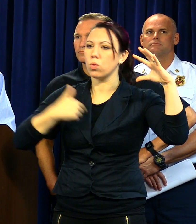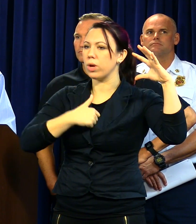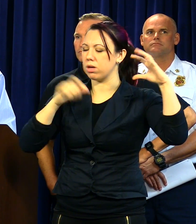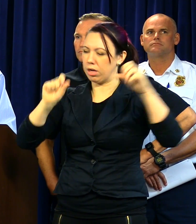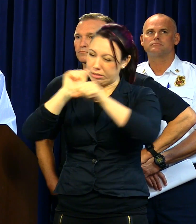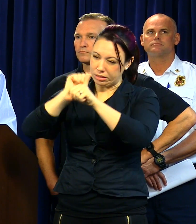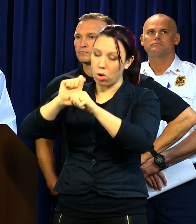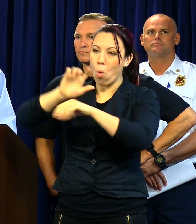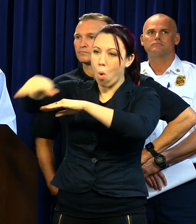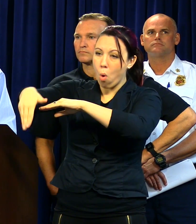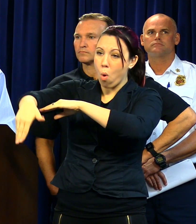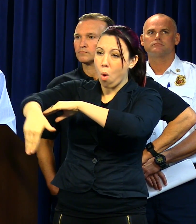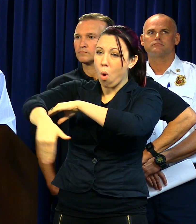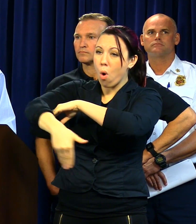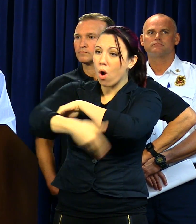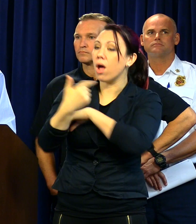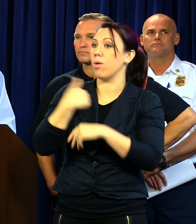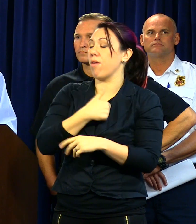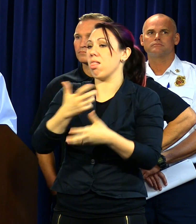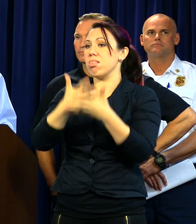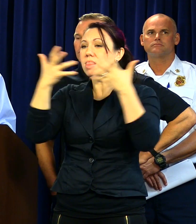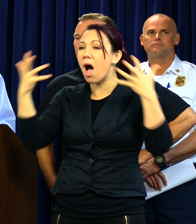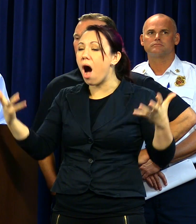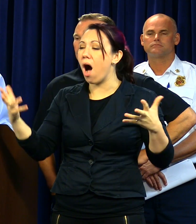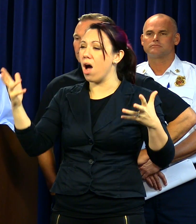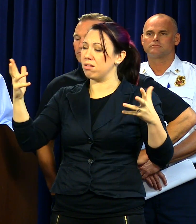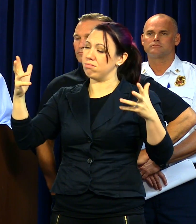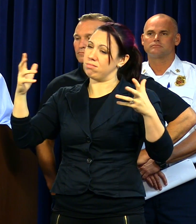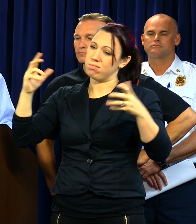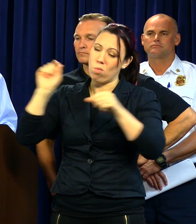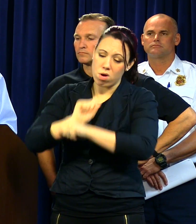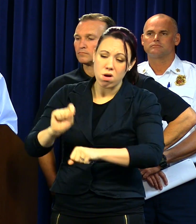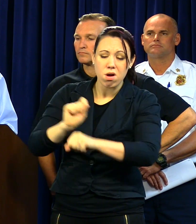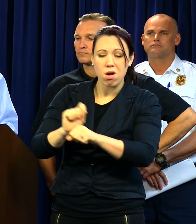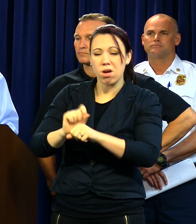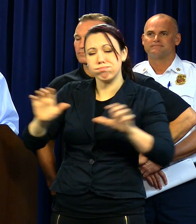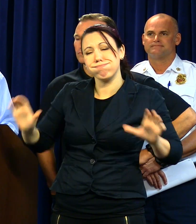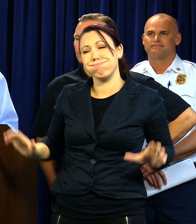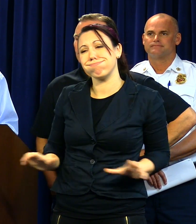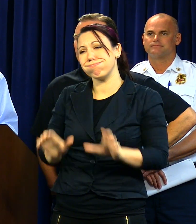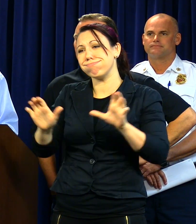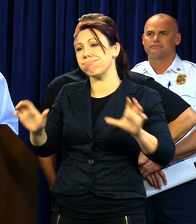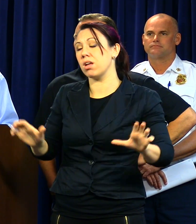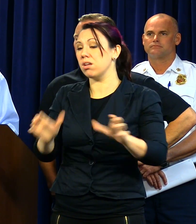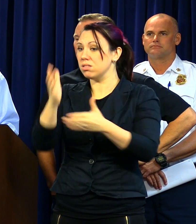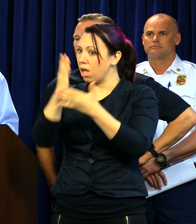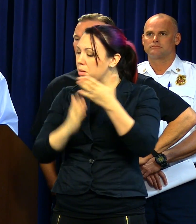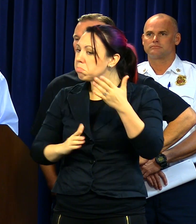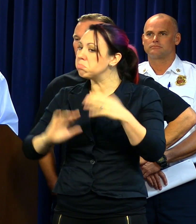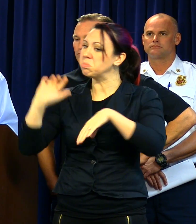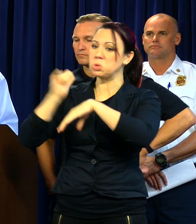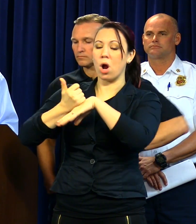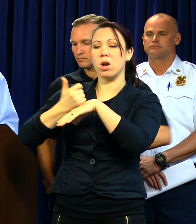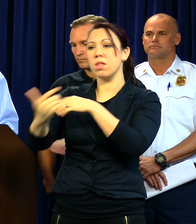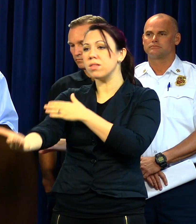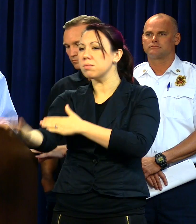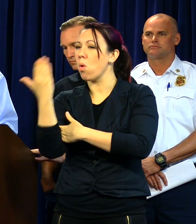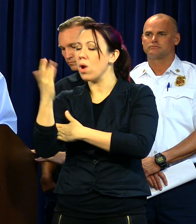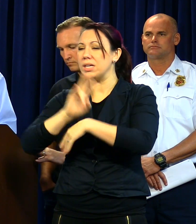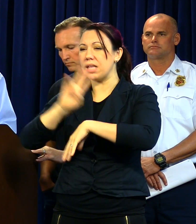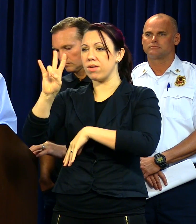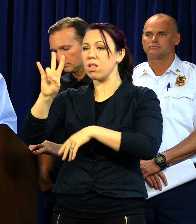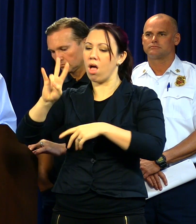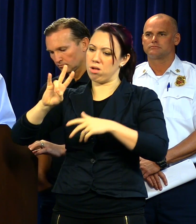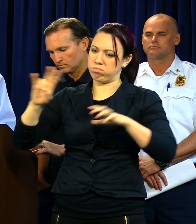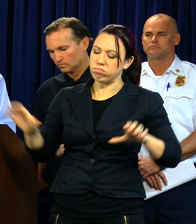the restoration. So we've got a tremendous amount of assets that are on the ground that were launched this morning at 7 a.m. We've